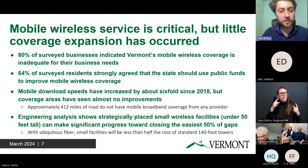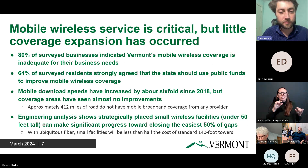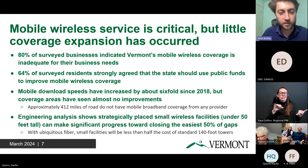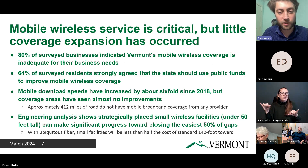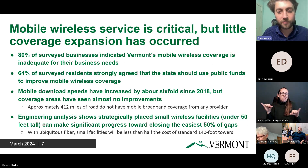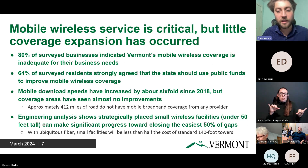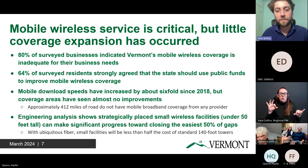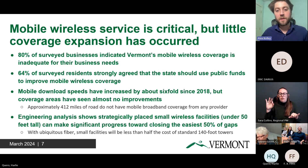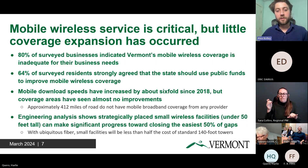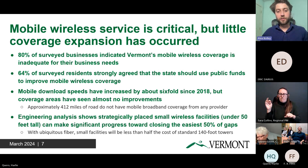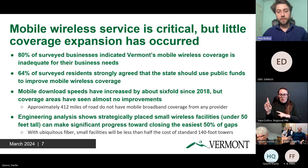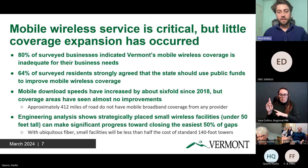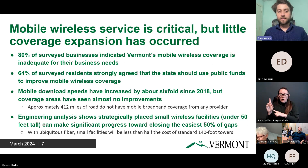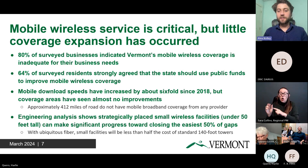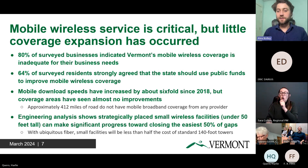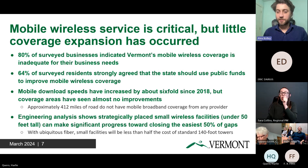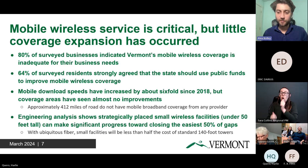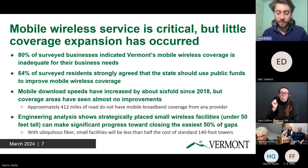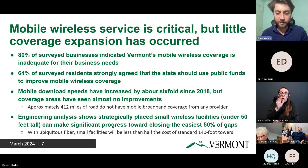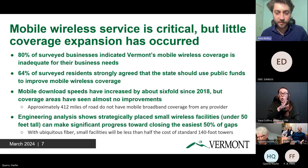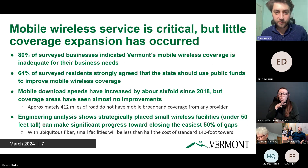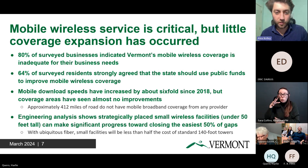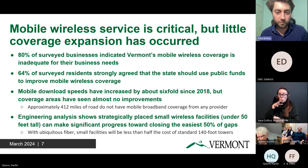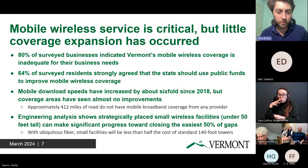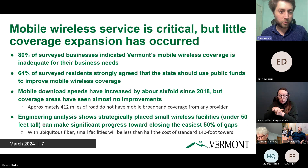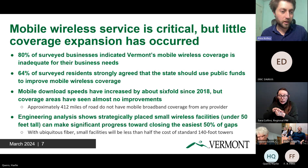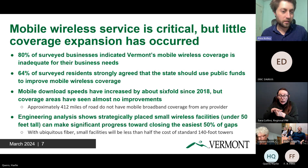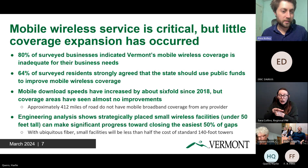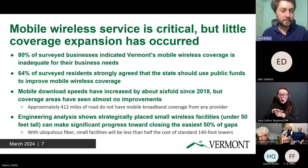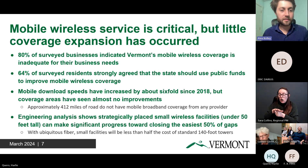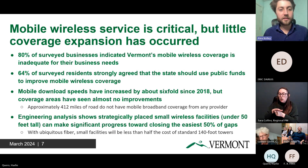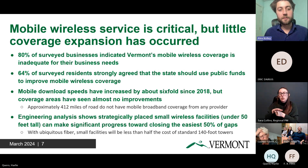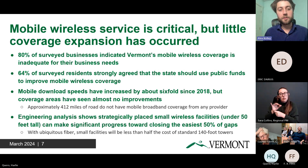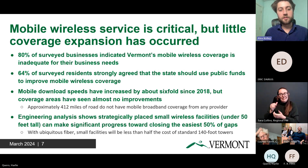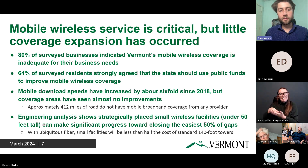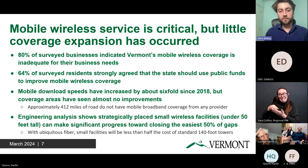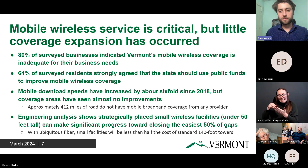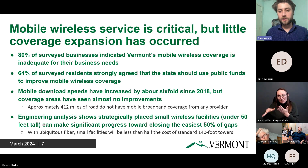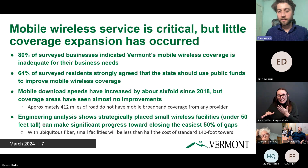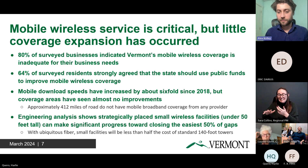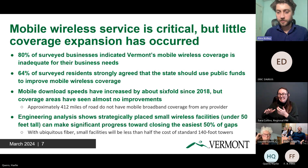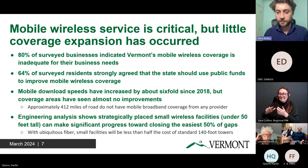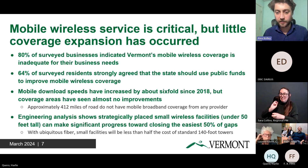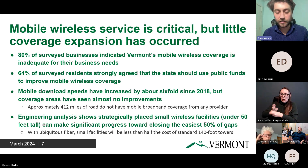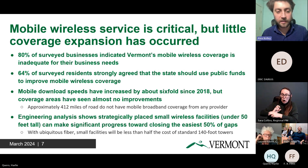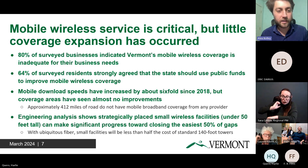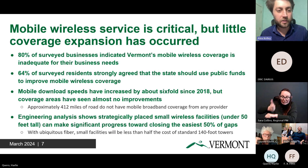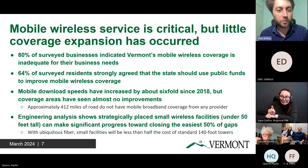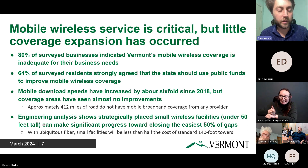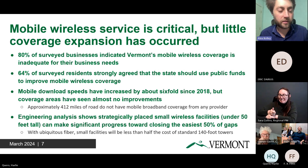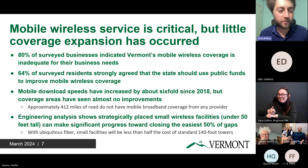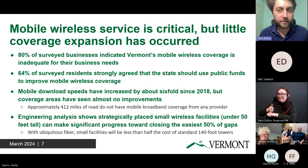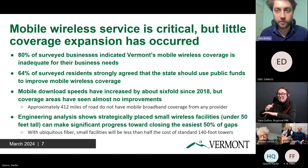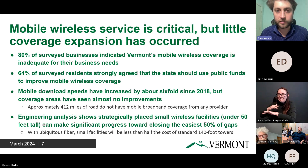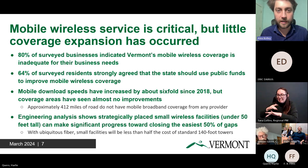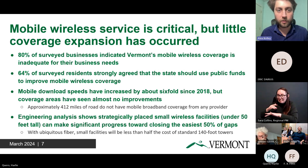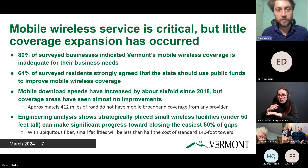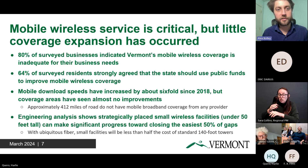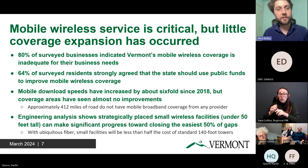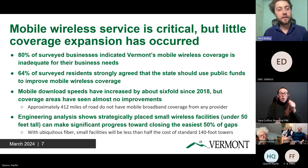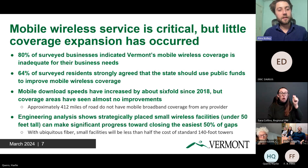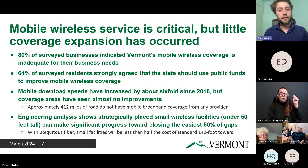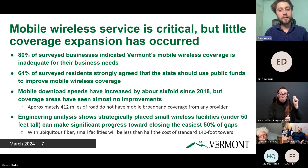and most expensive to serve. So the easiest to serve areas for mobile wireless can be served very efficiently with